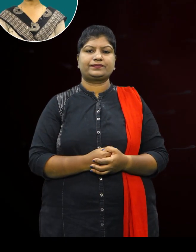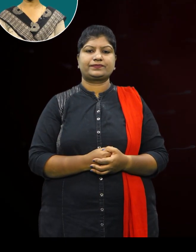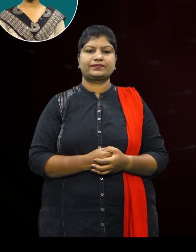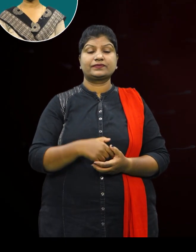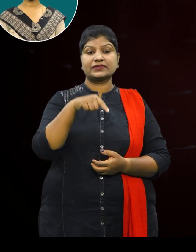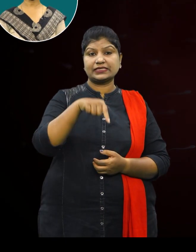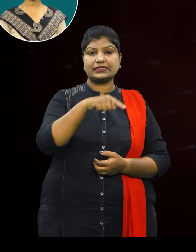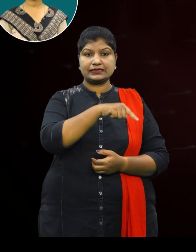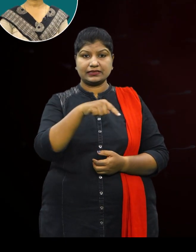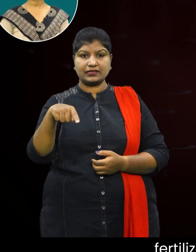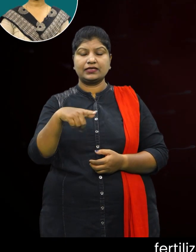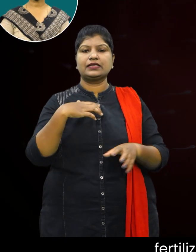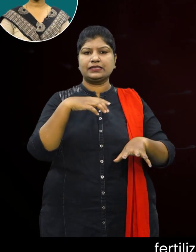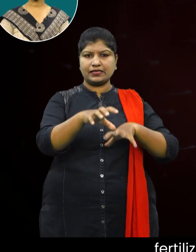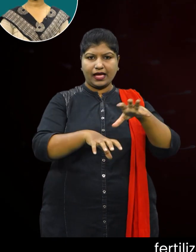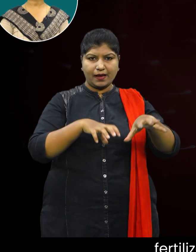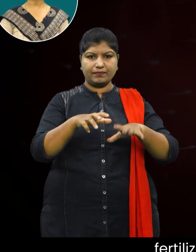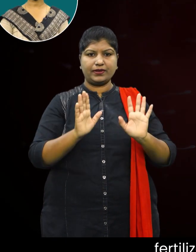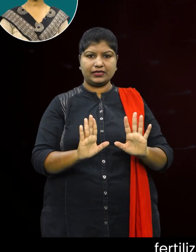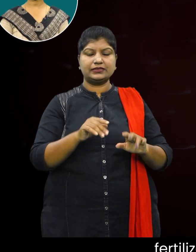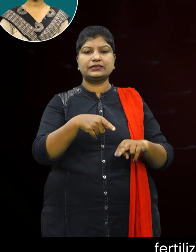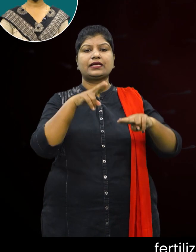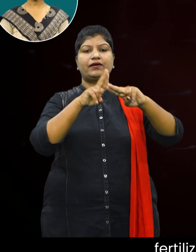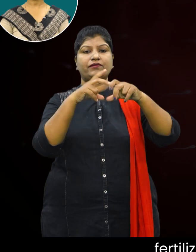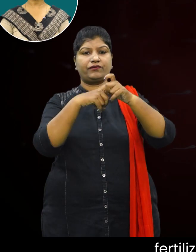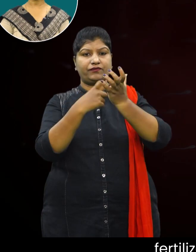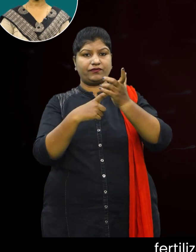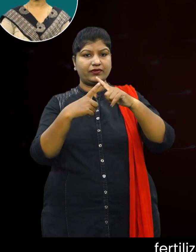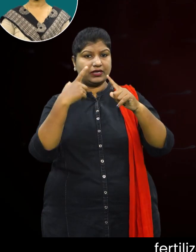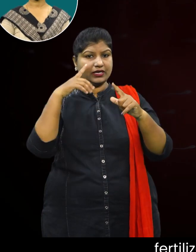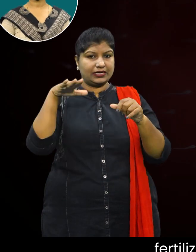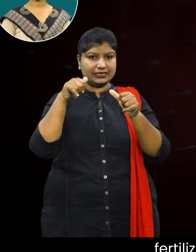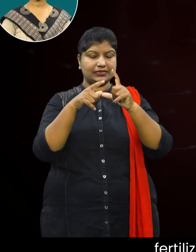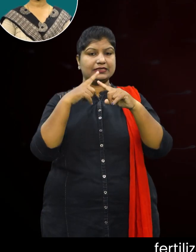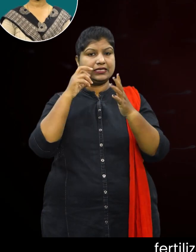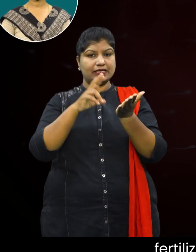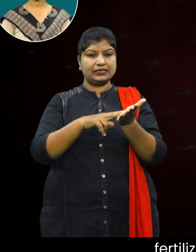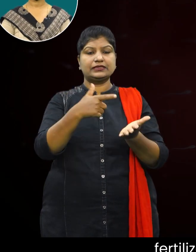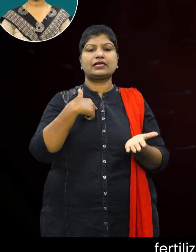In these animals, fertilization takes place in water.